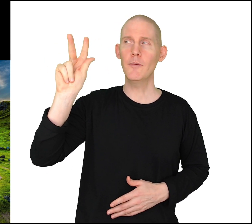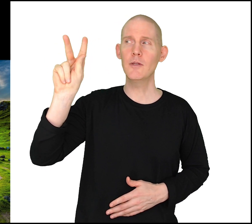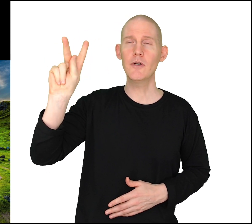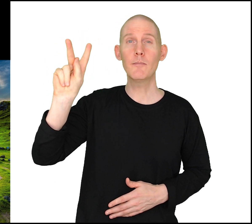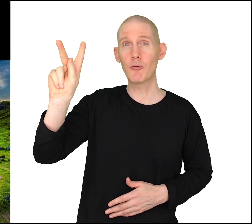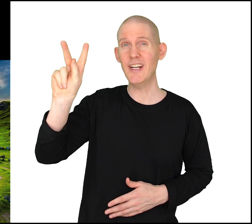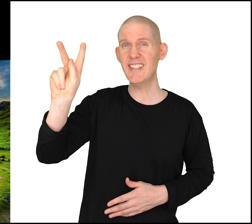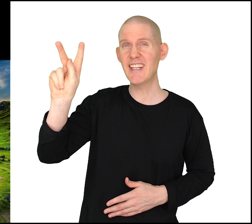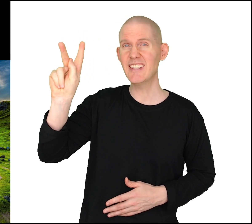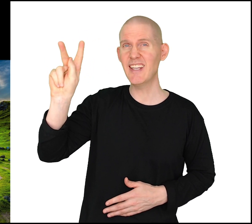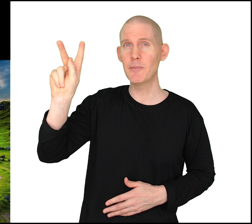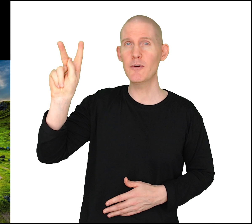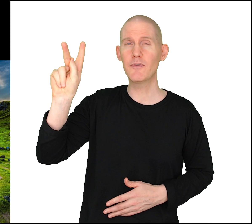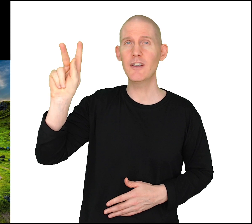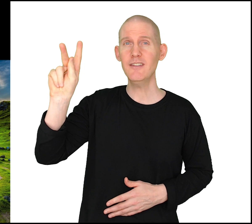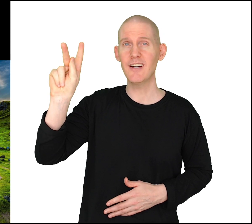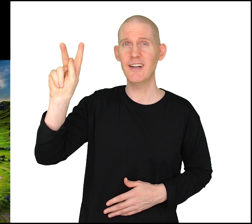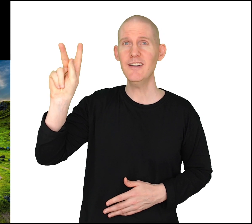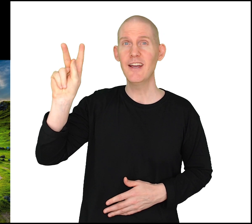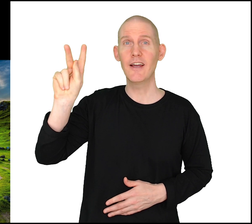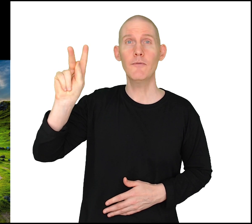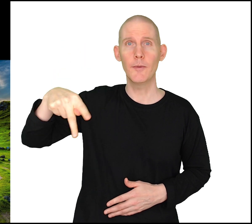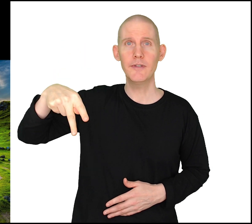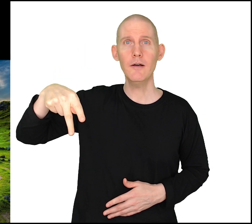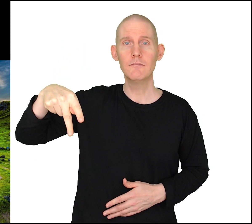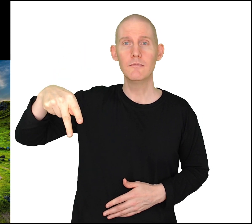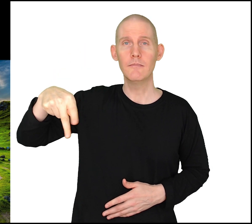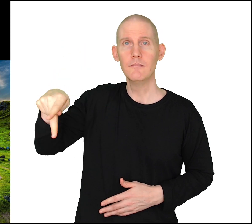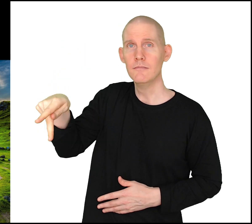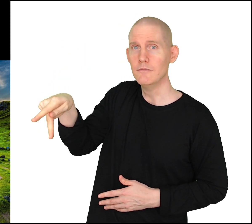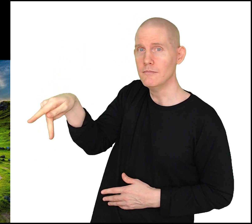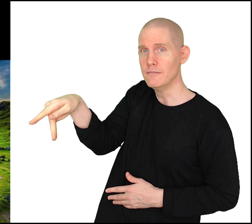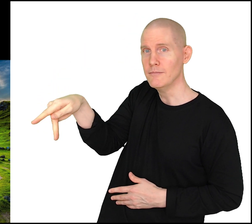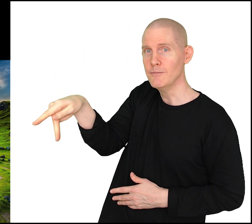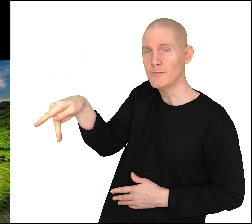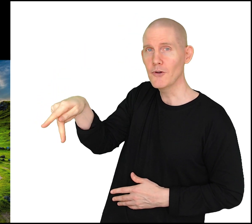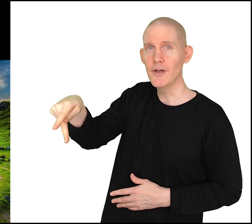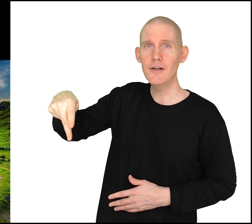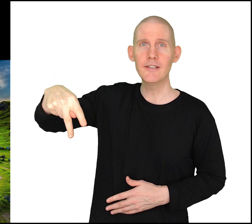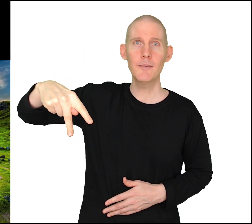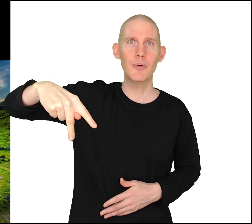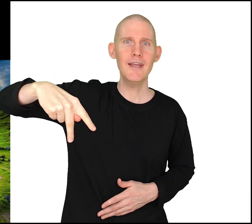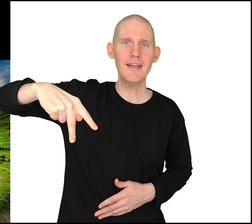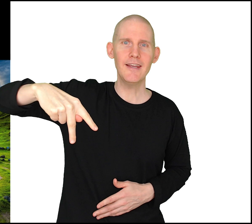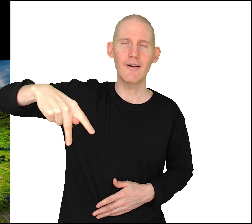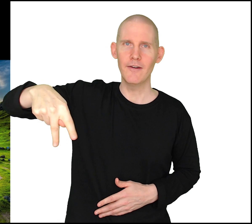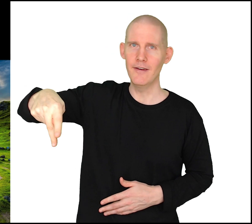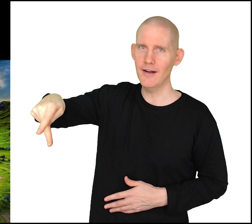middle, pressing against that middle finger. Now flip it down. So there is a P.